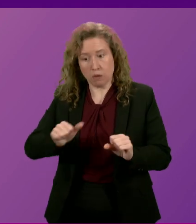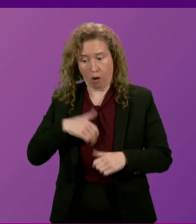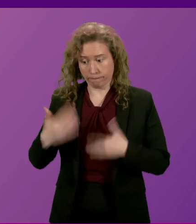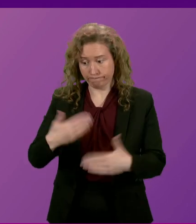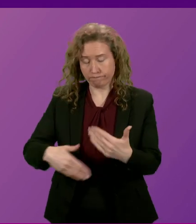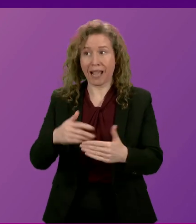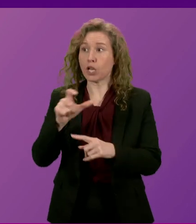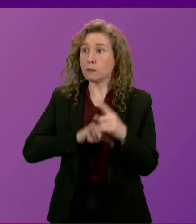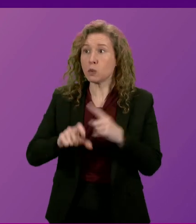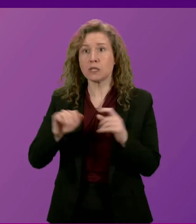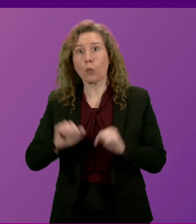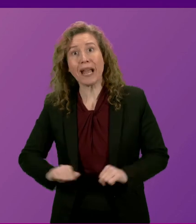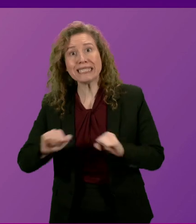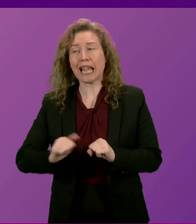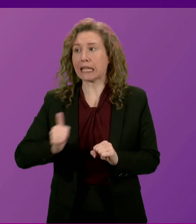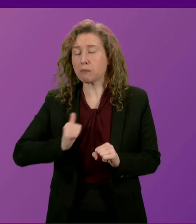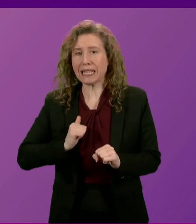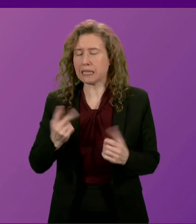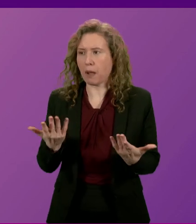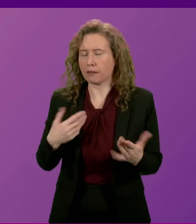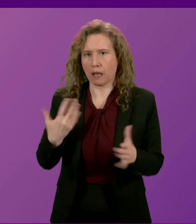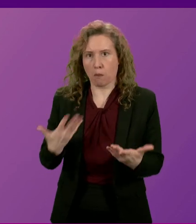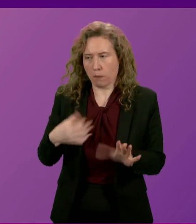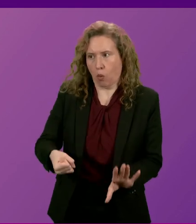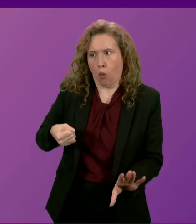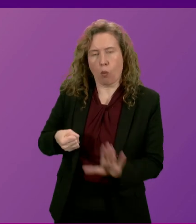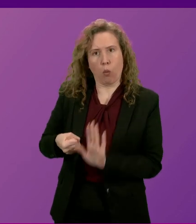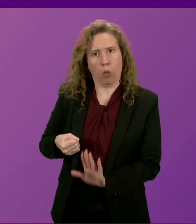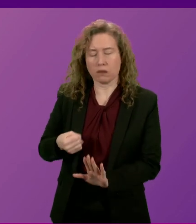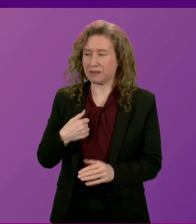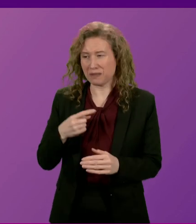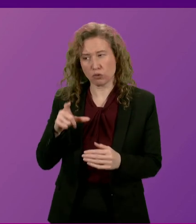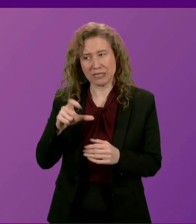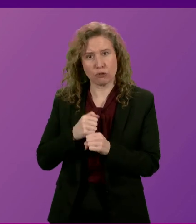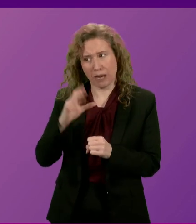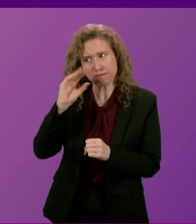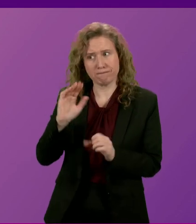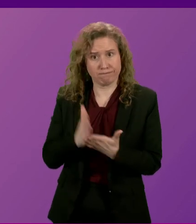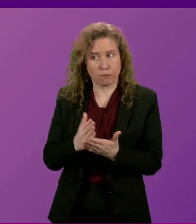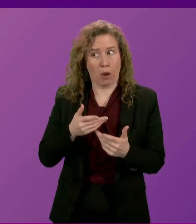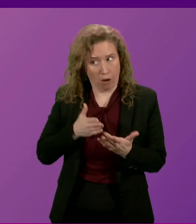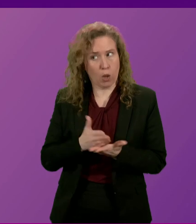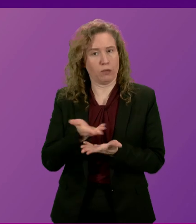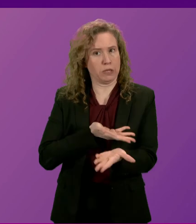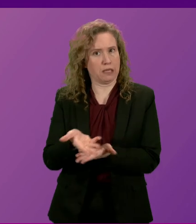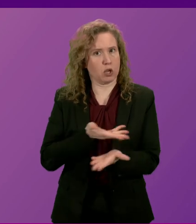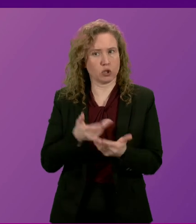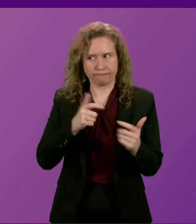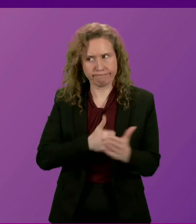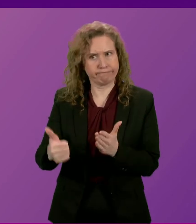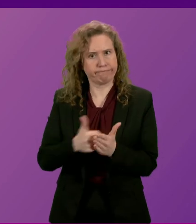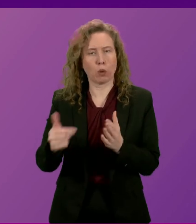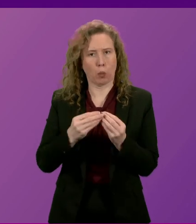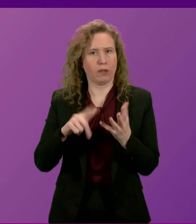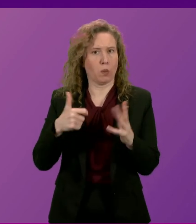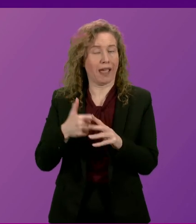which communities are expecting. Now, I can assure Christine Graham that these issues are the subject of active discussion and dialogue with the United Kingdom